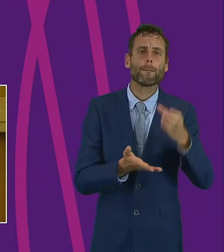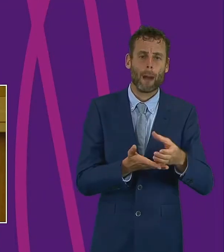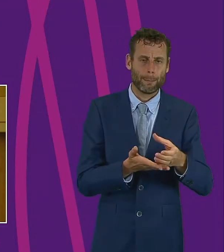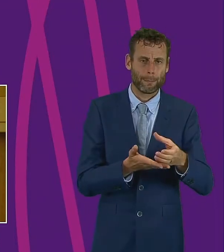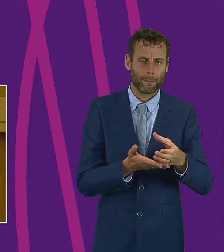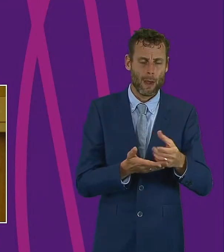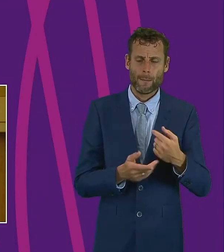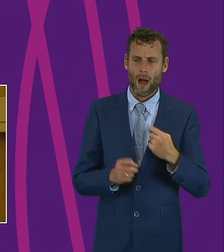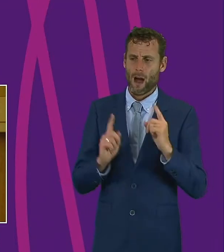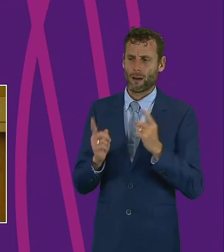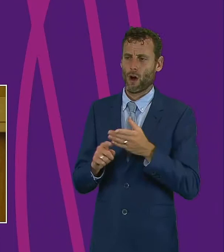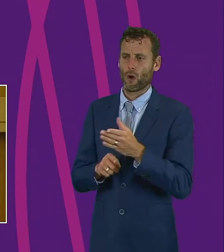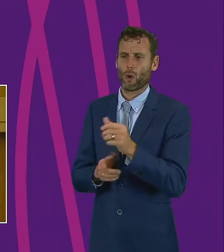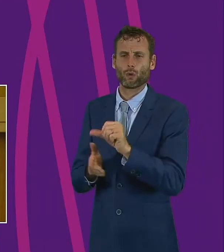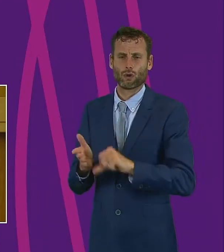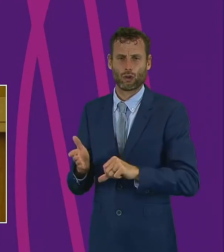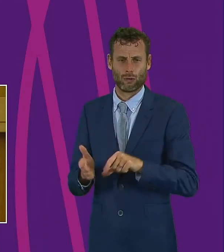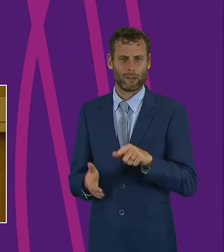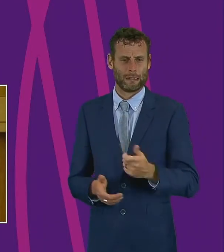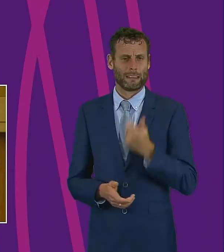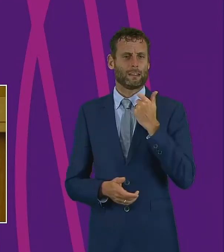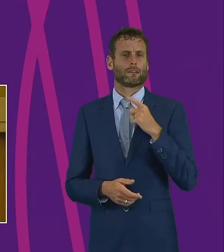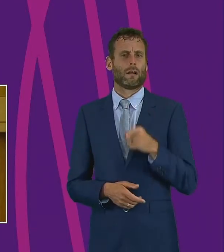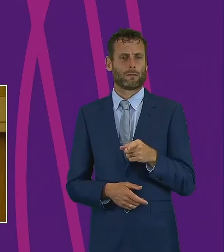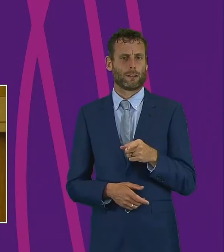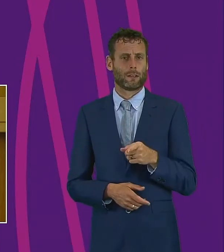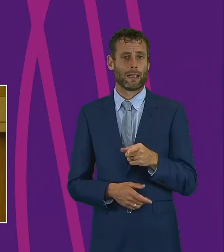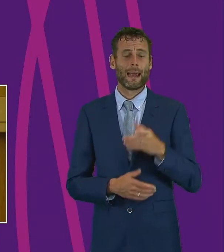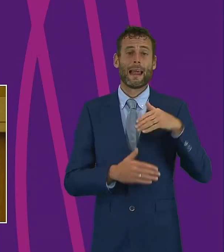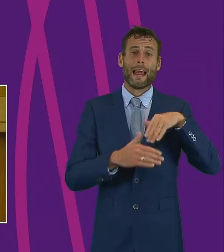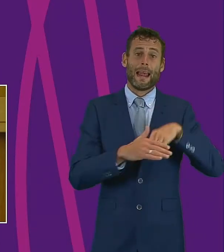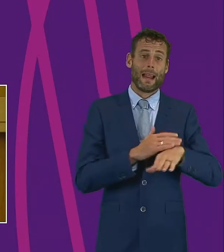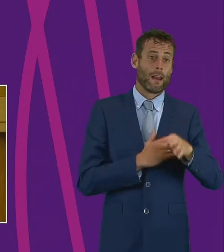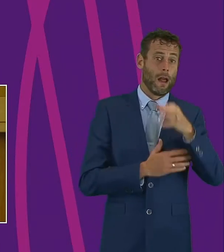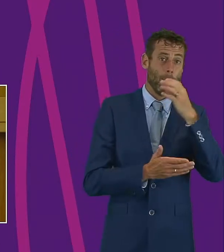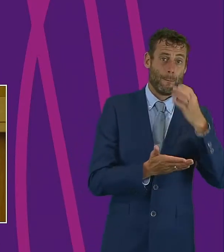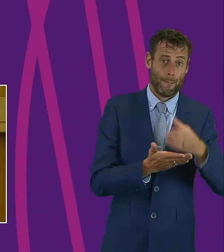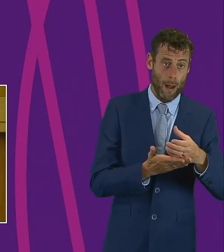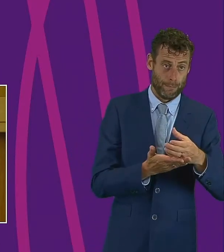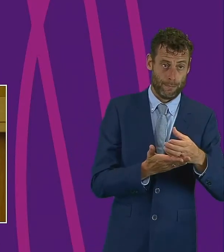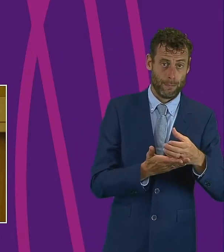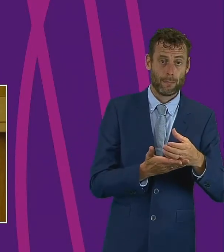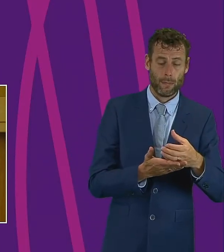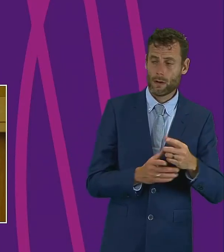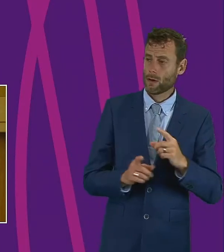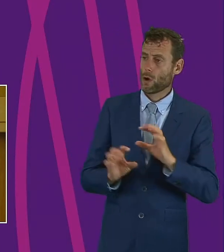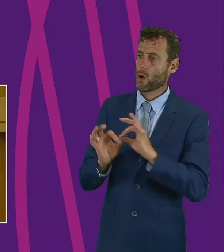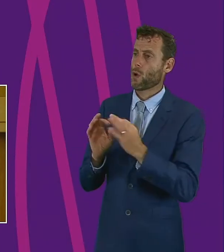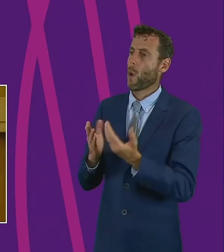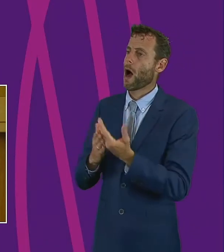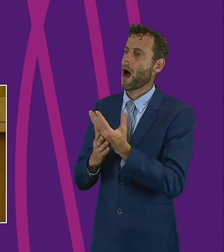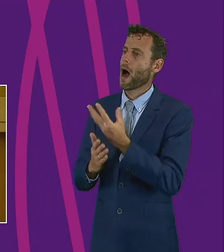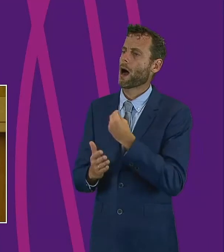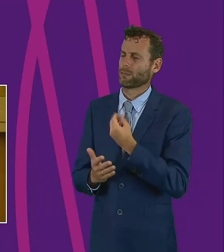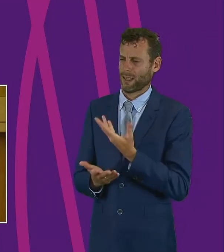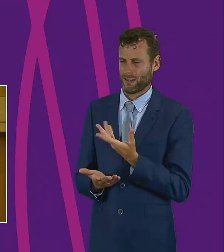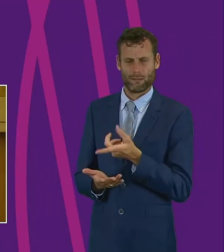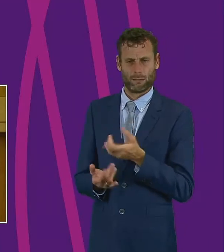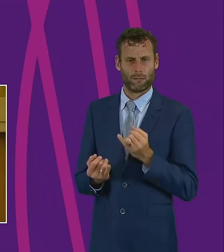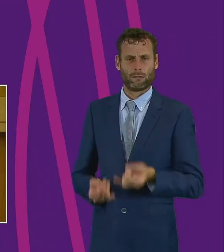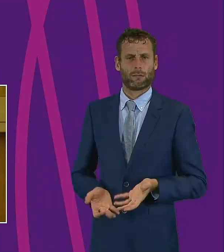is insulting enough. To be able to go to a pub before even receiving any update about my surgery is quite frankly